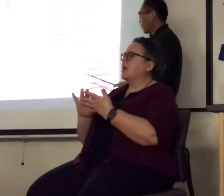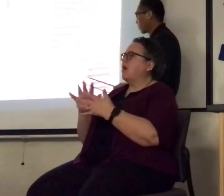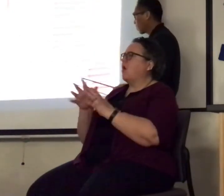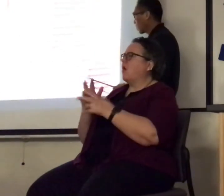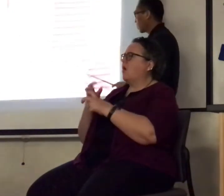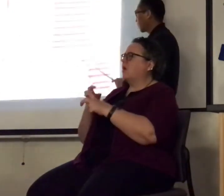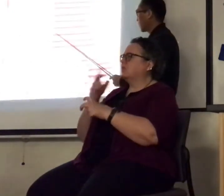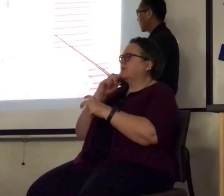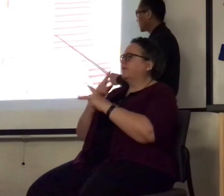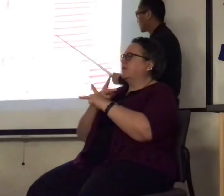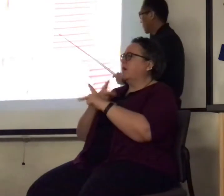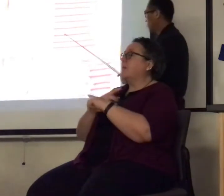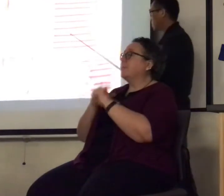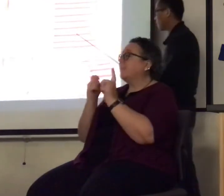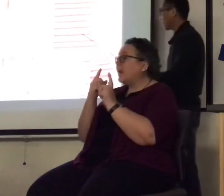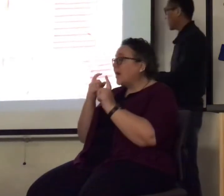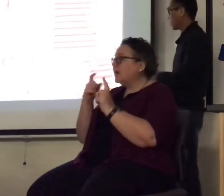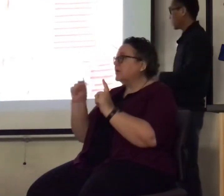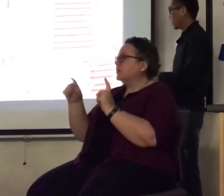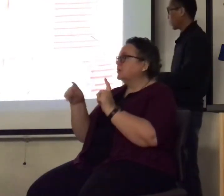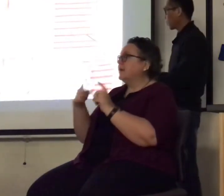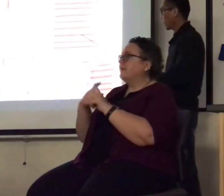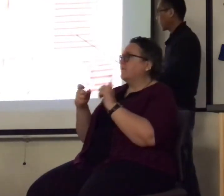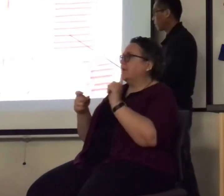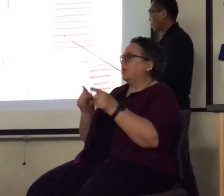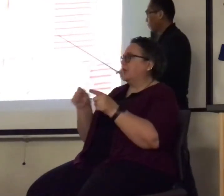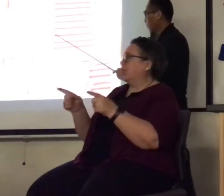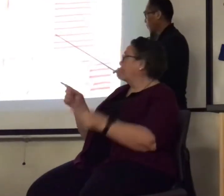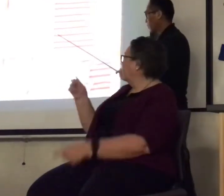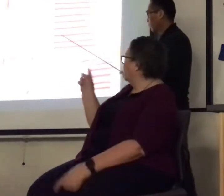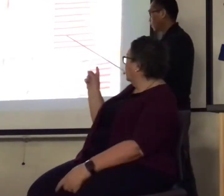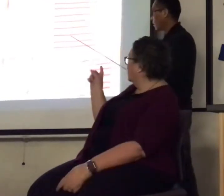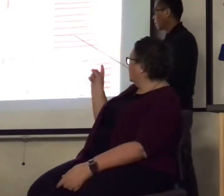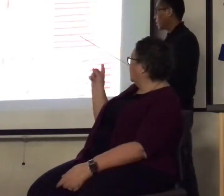going for, but it's supposed to be from here to here,